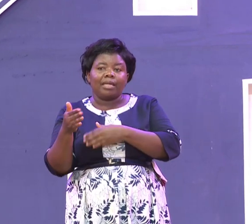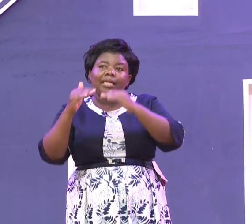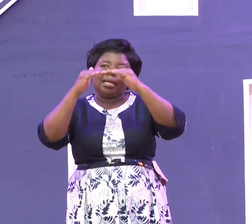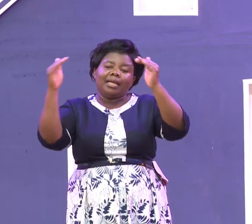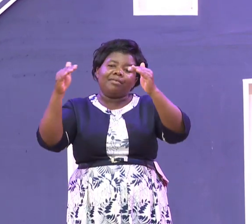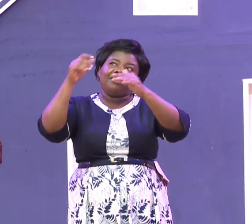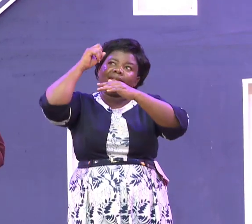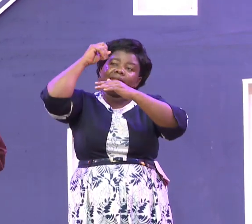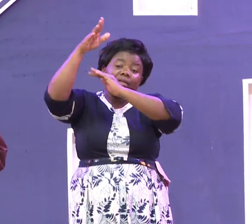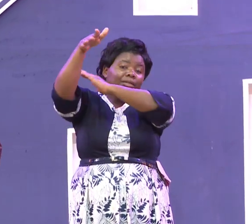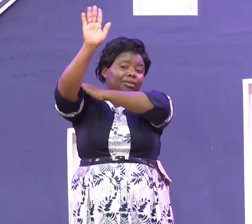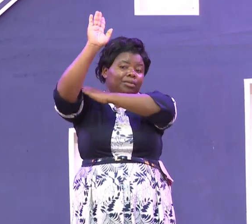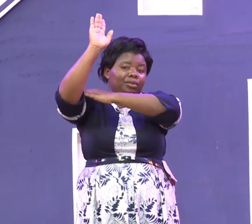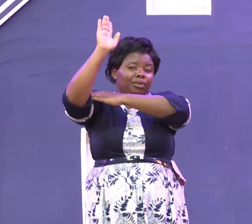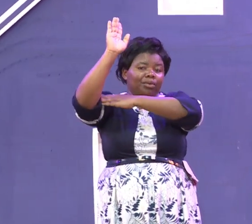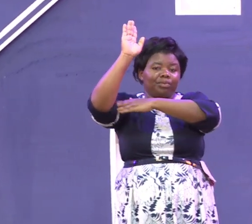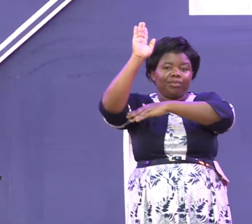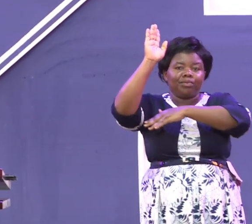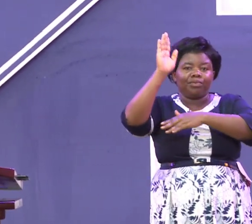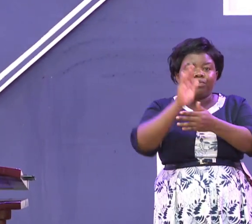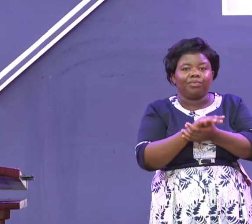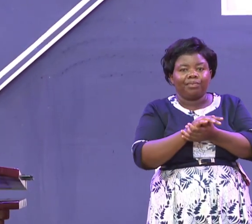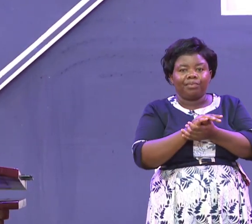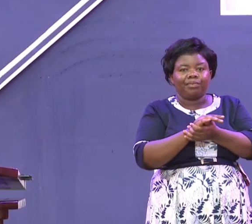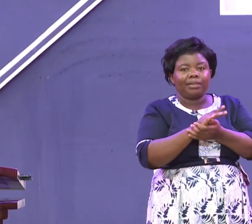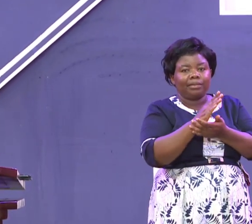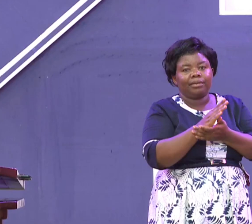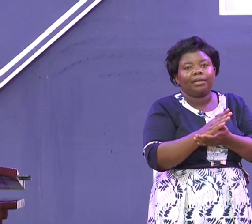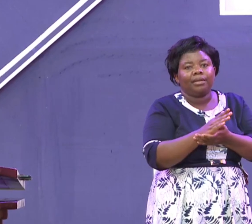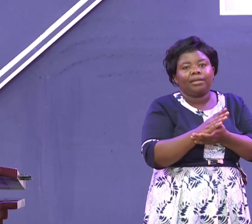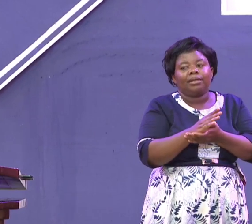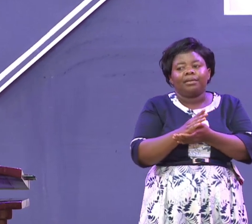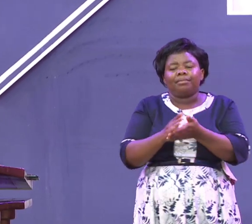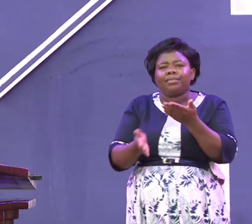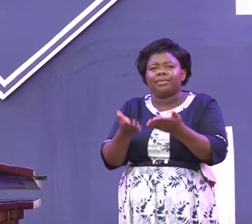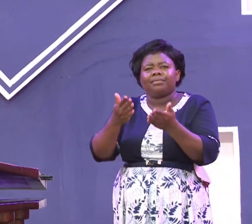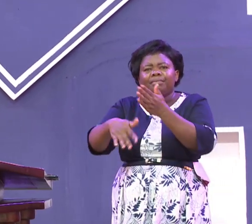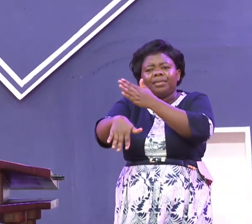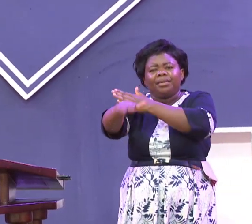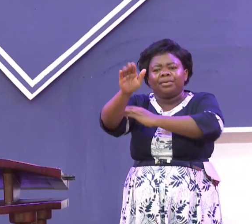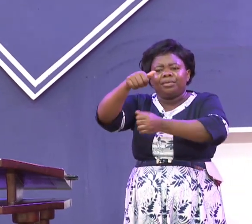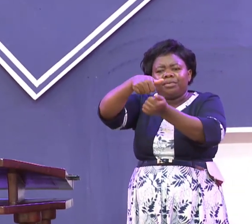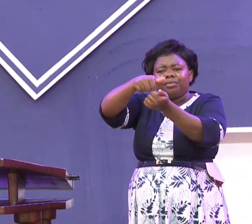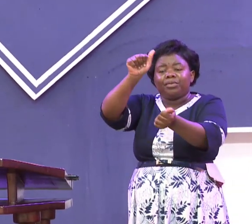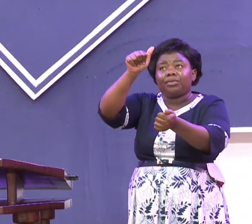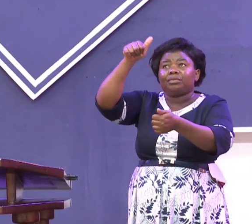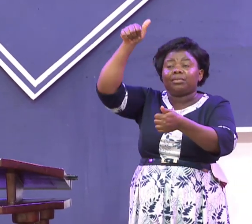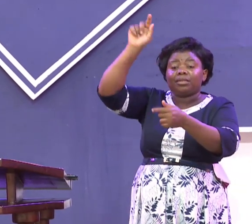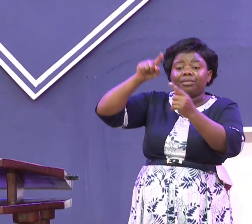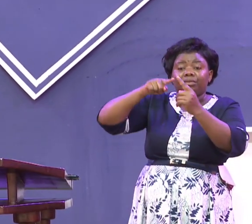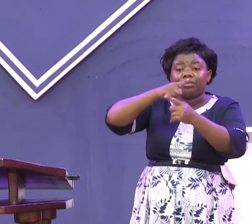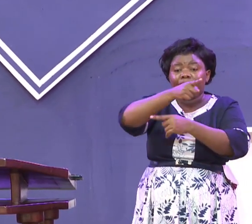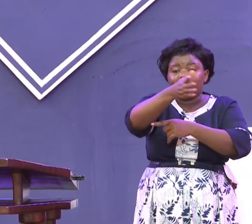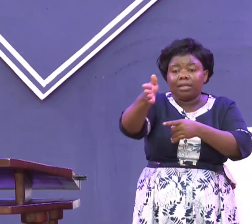that the level they got to know God, Bruce, Katonda yabebi kulirango kusinzira mwezi byo